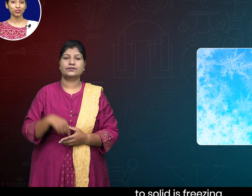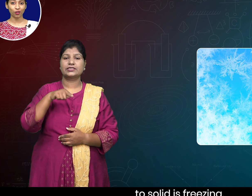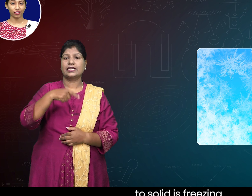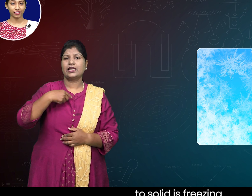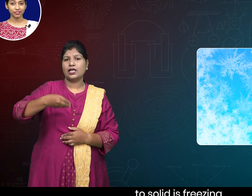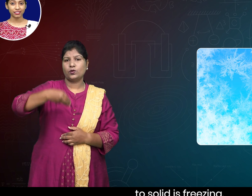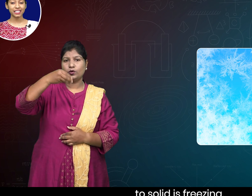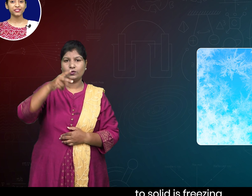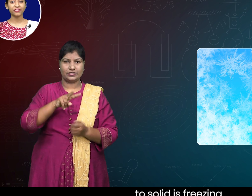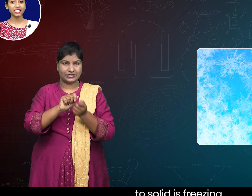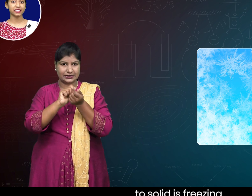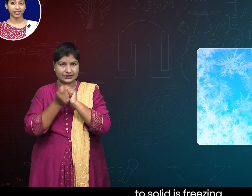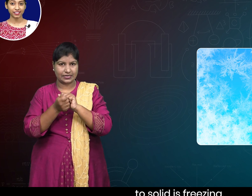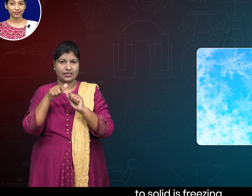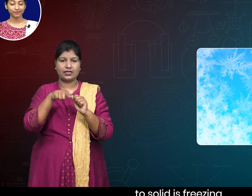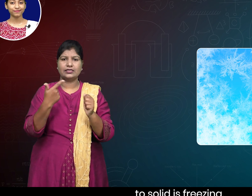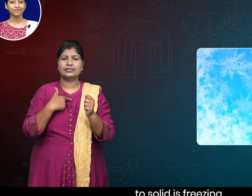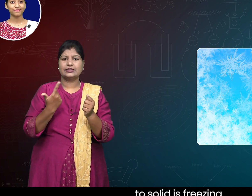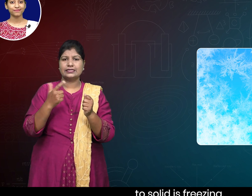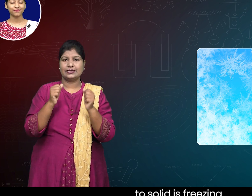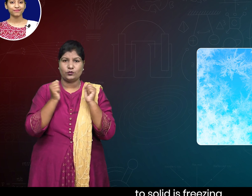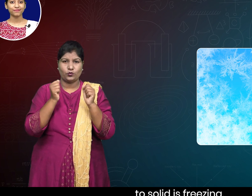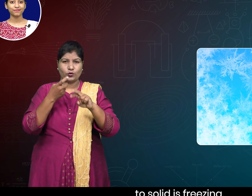Liquid to solid is freezing.